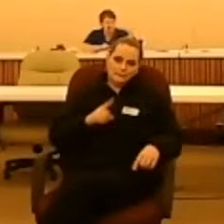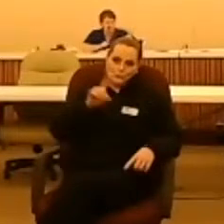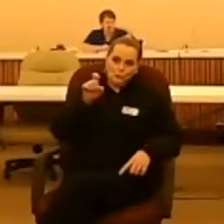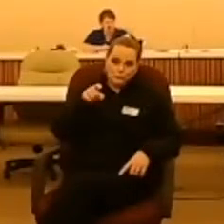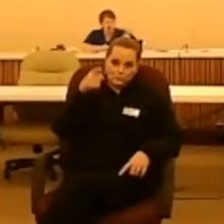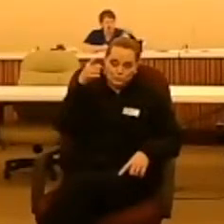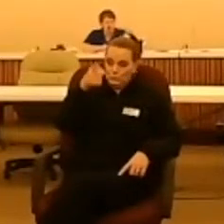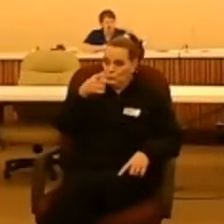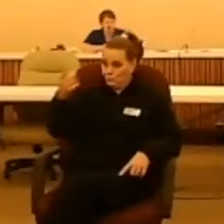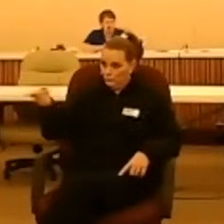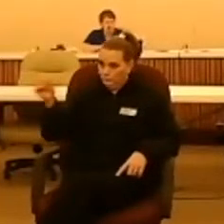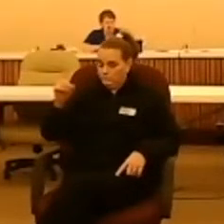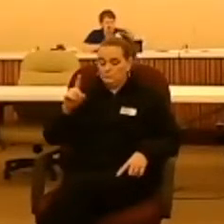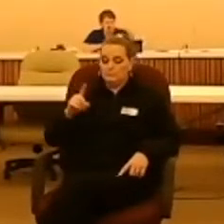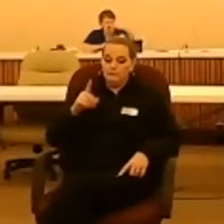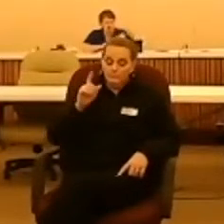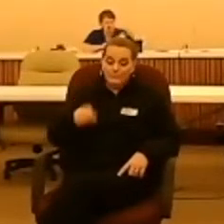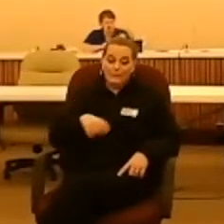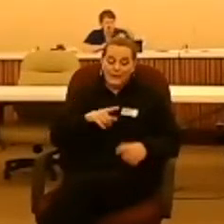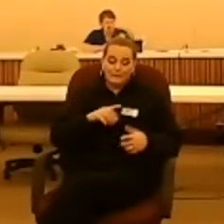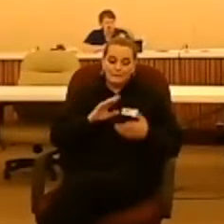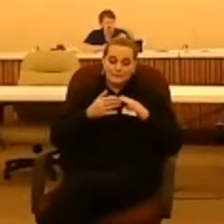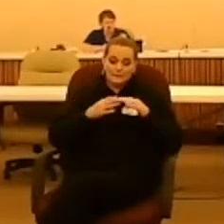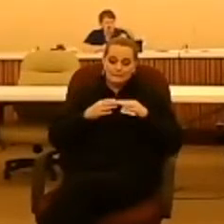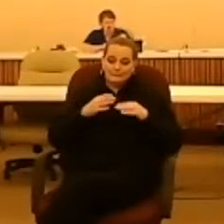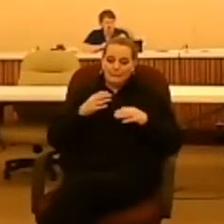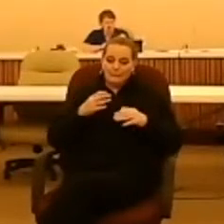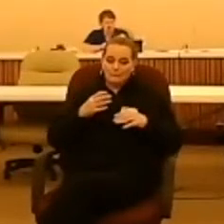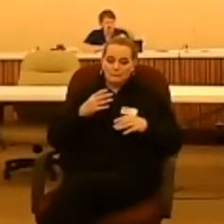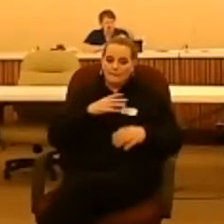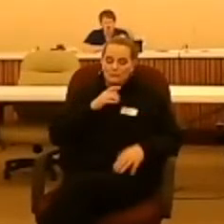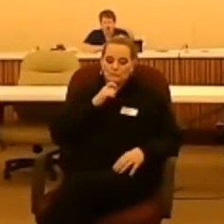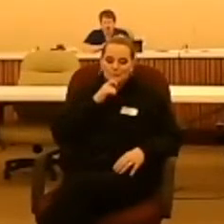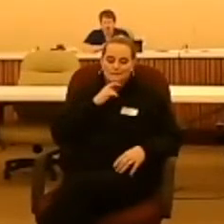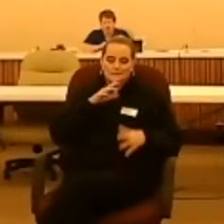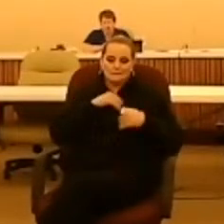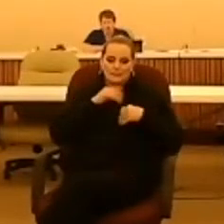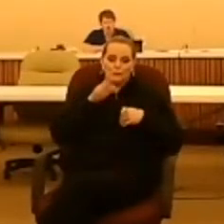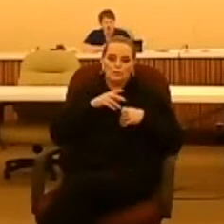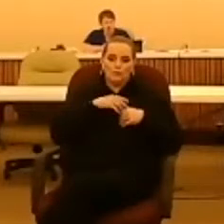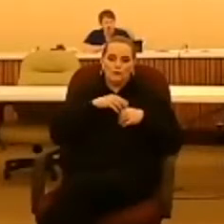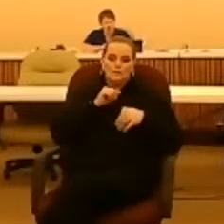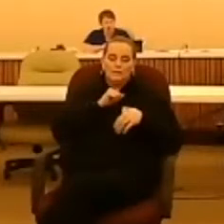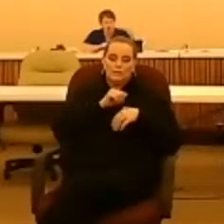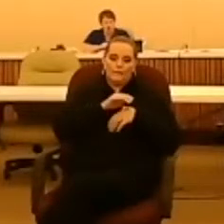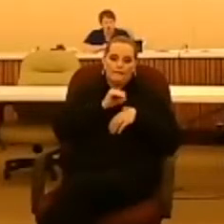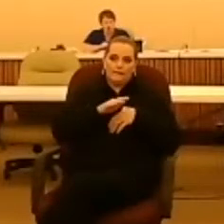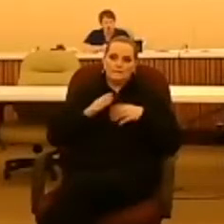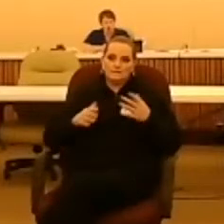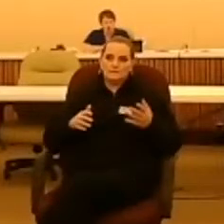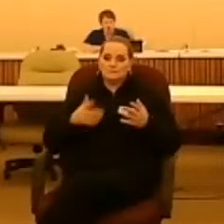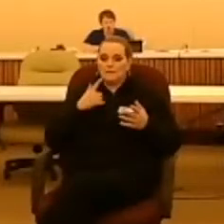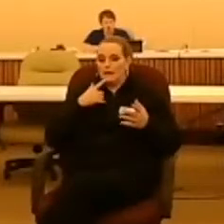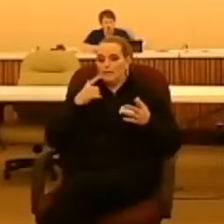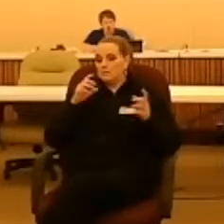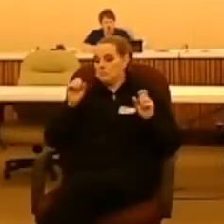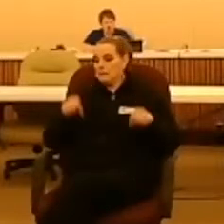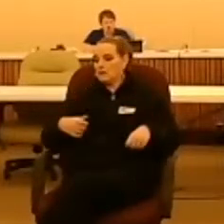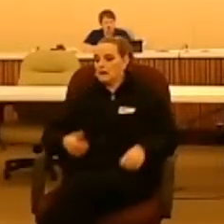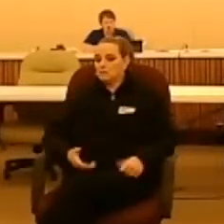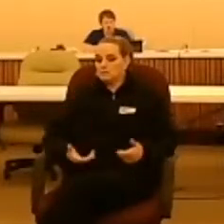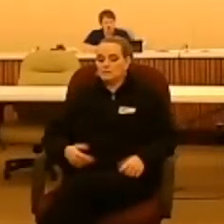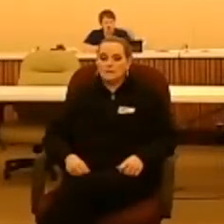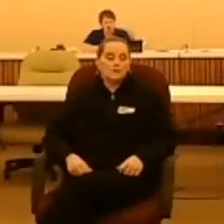Right. And then that town official doesn't take your advice, Right, Right. right. And that could go.